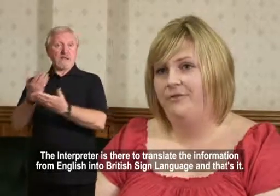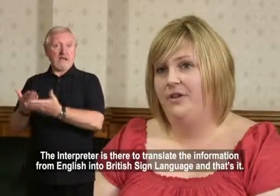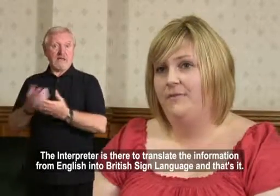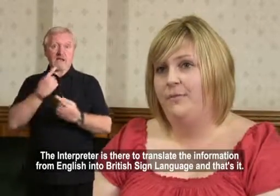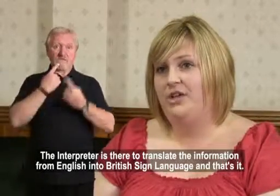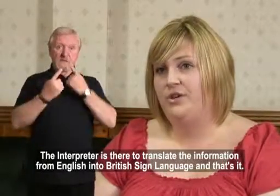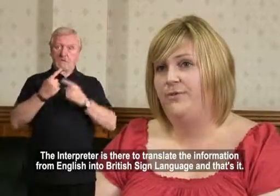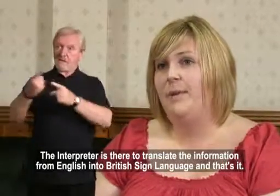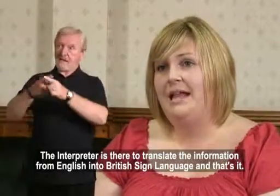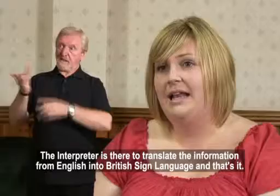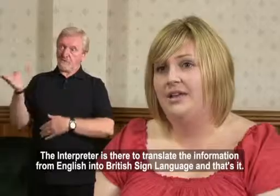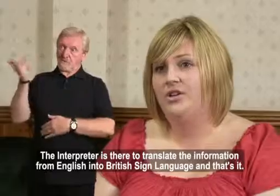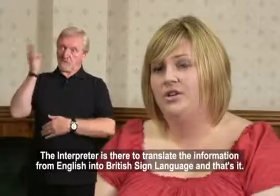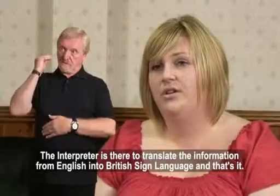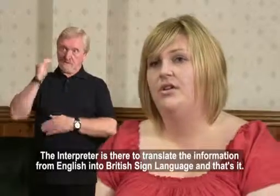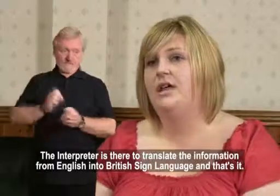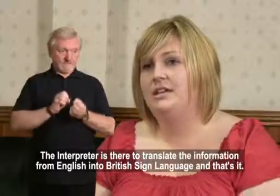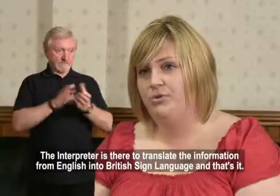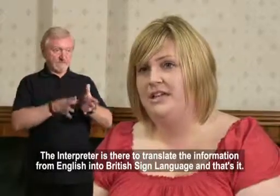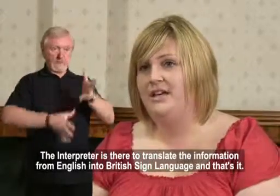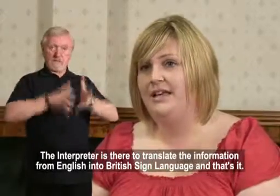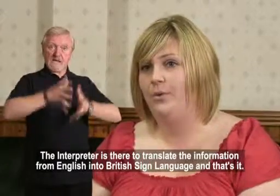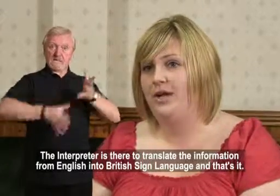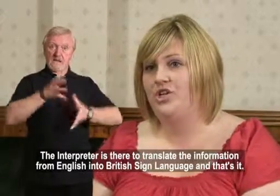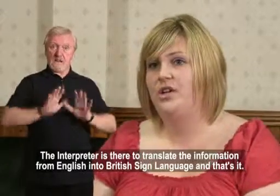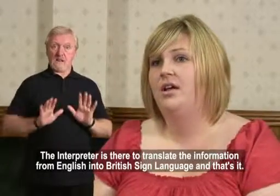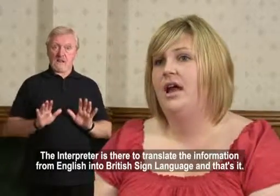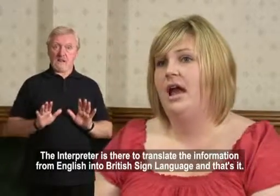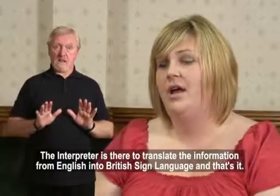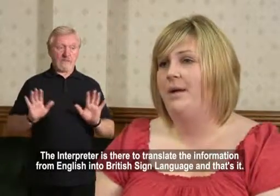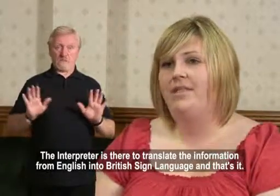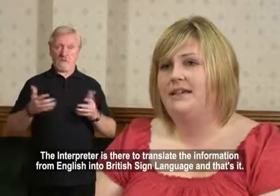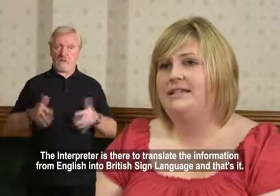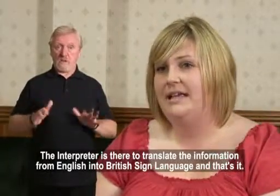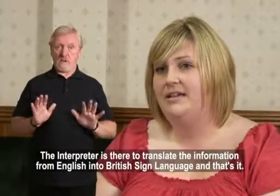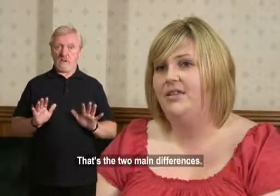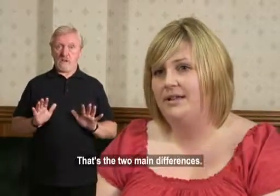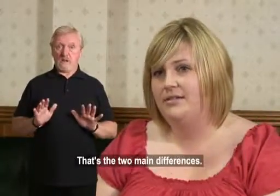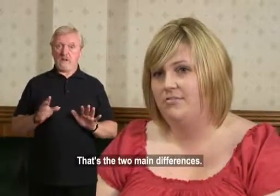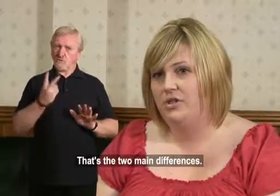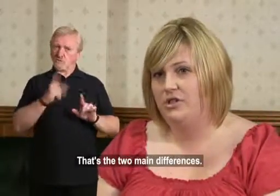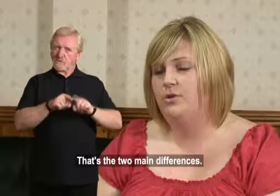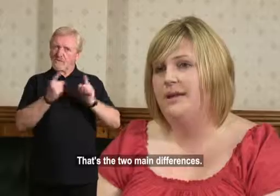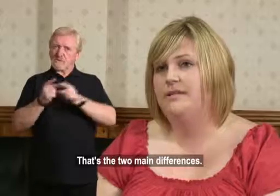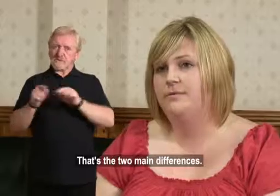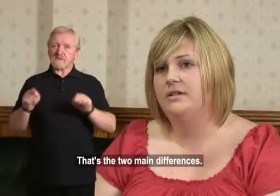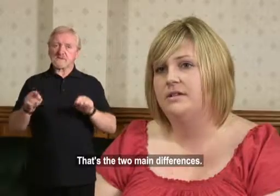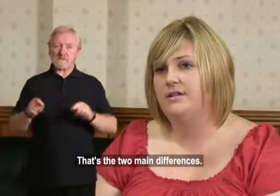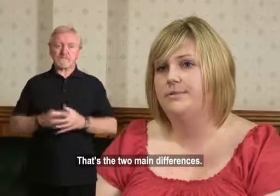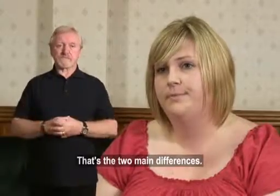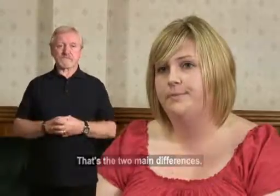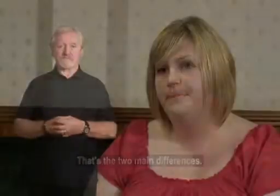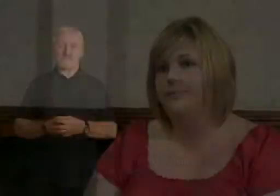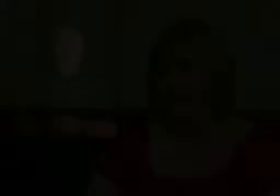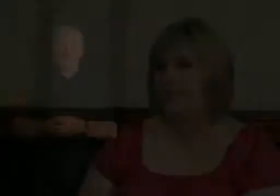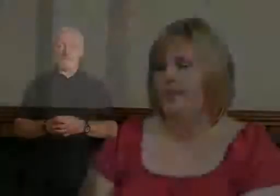translate the information from English into British Sign Language, and that's it. That's the two main